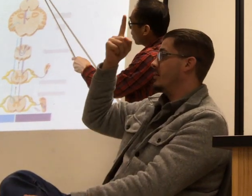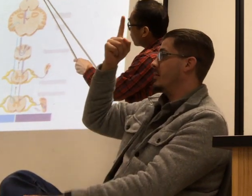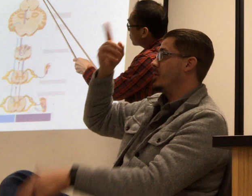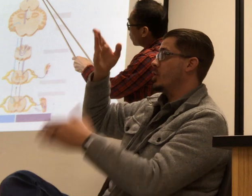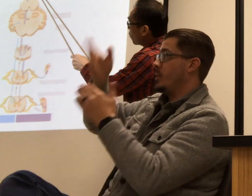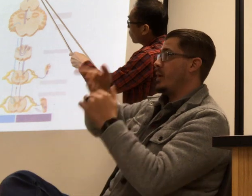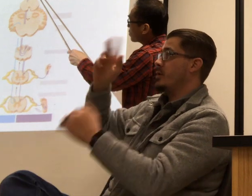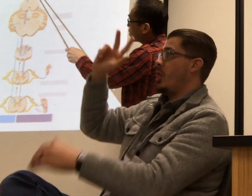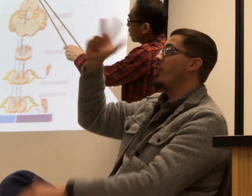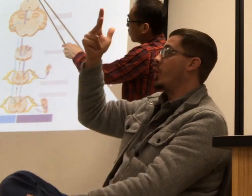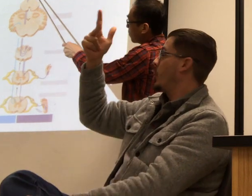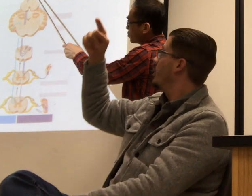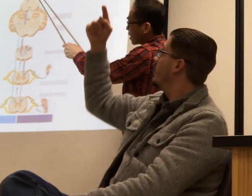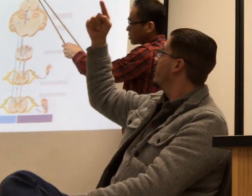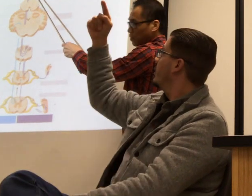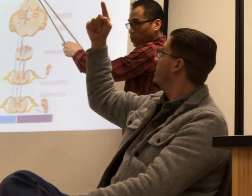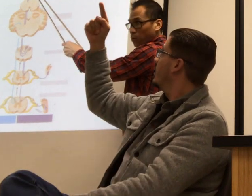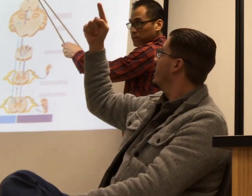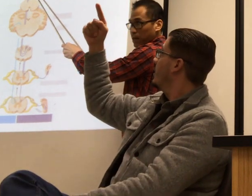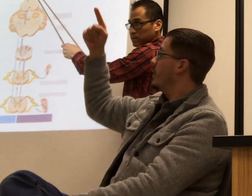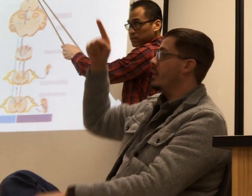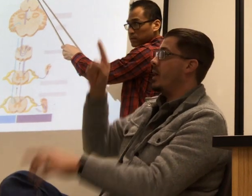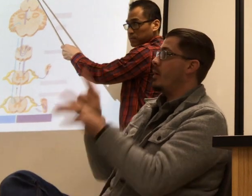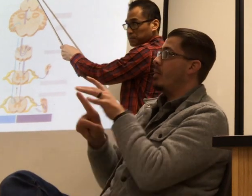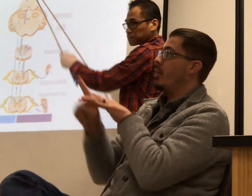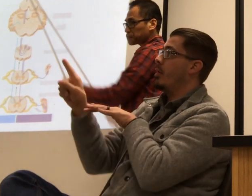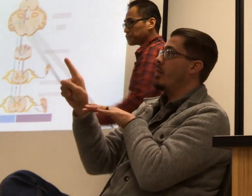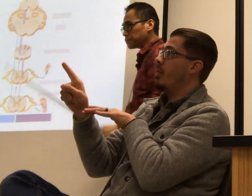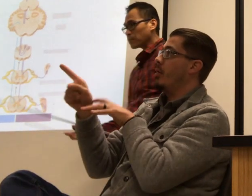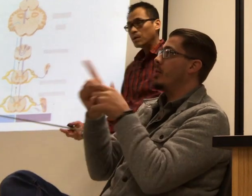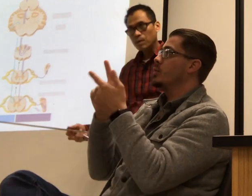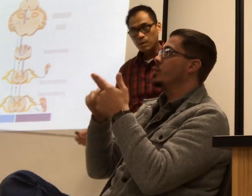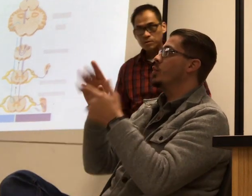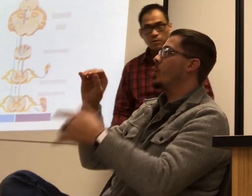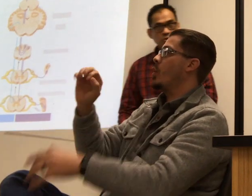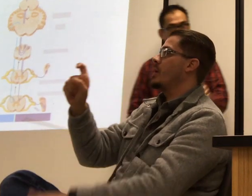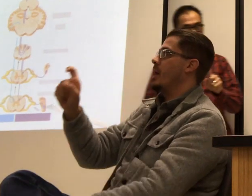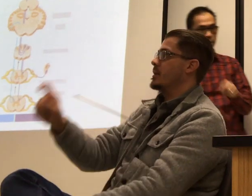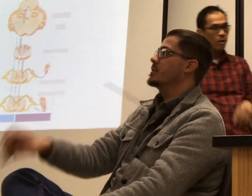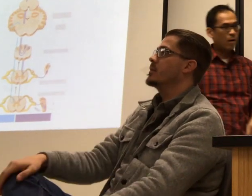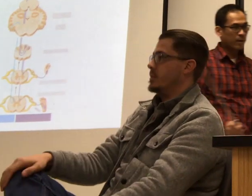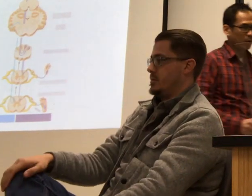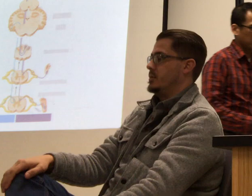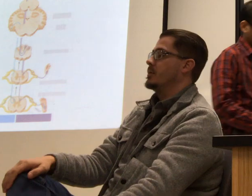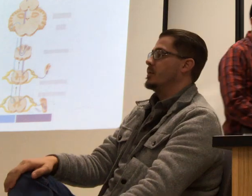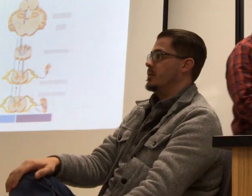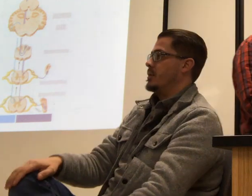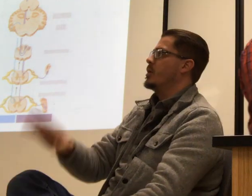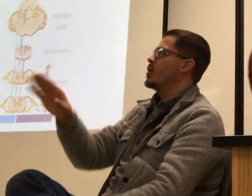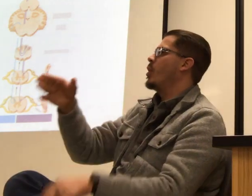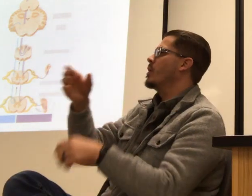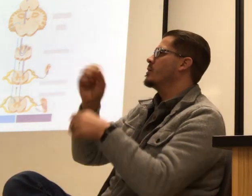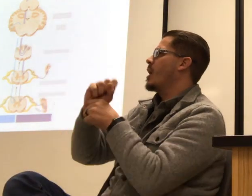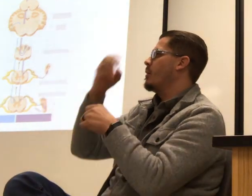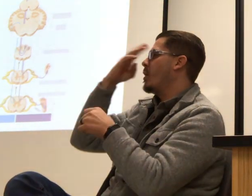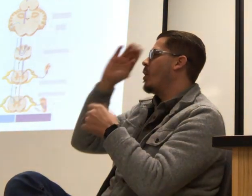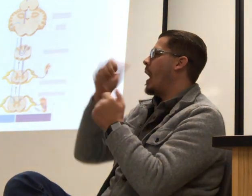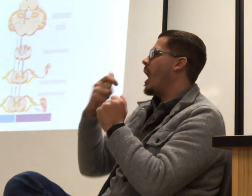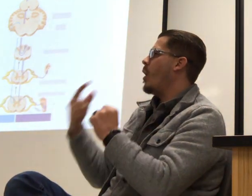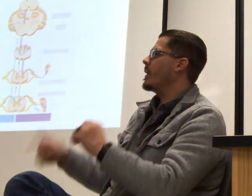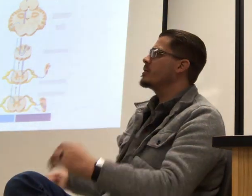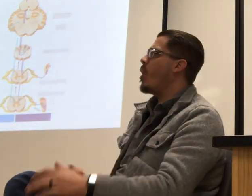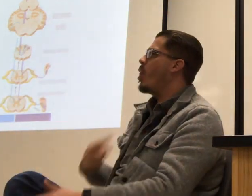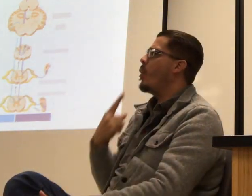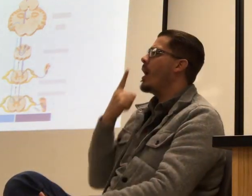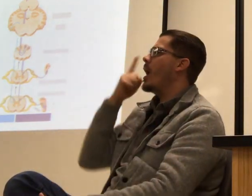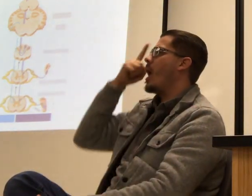terminates right there. And there's the 3rd cell that projects to the cortex. So your job is to know how it gets all the way up there. So I'll outline that